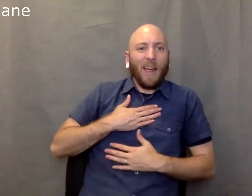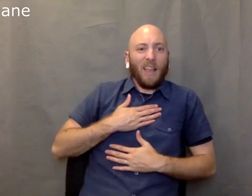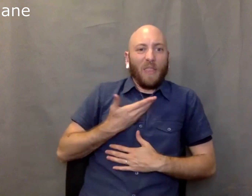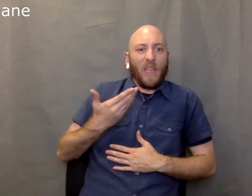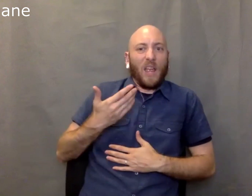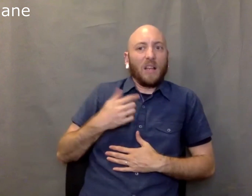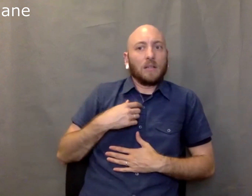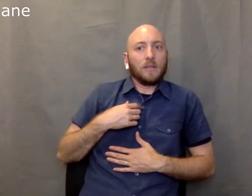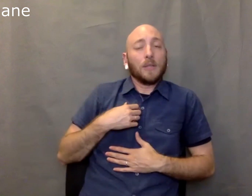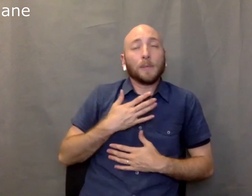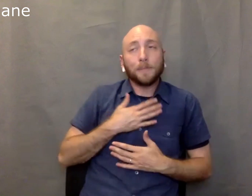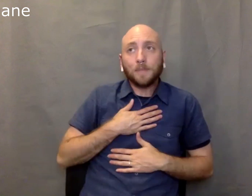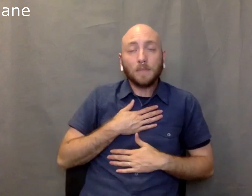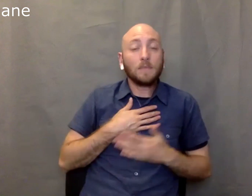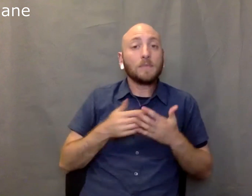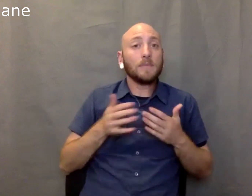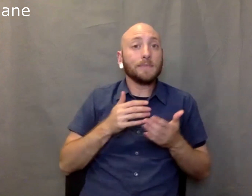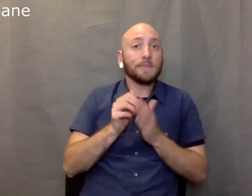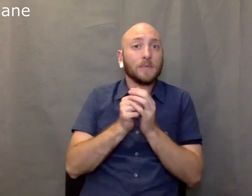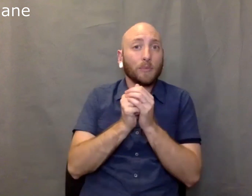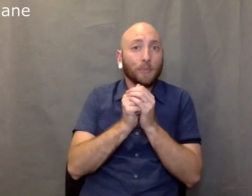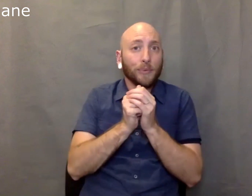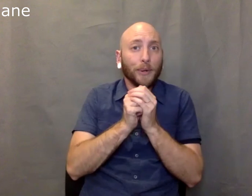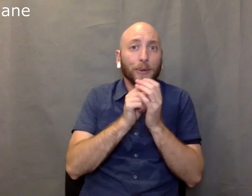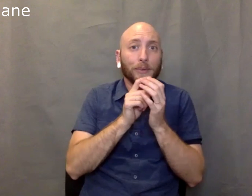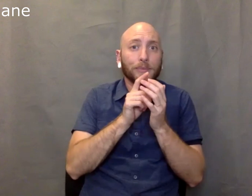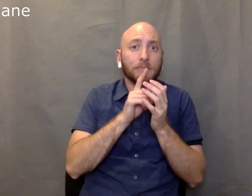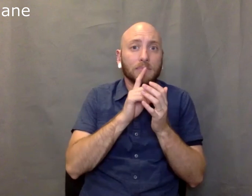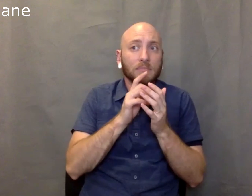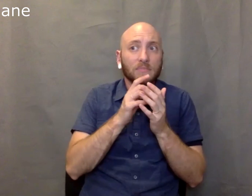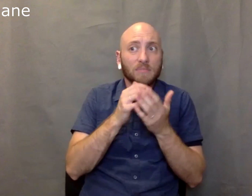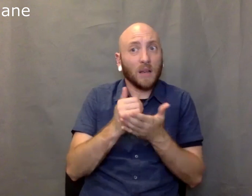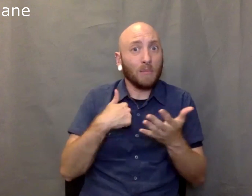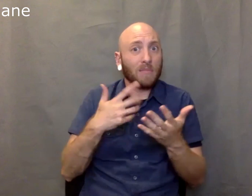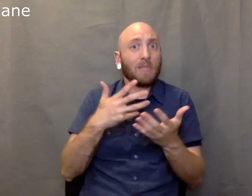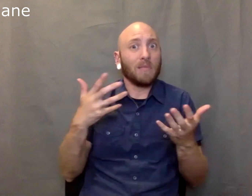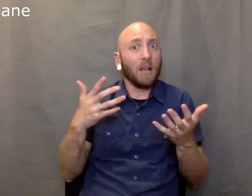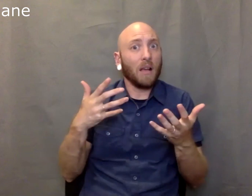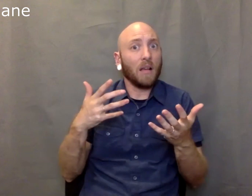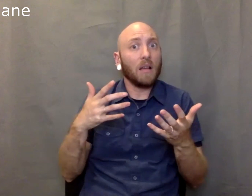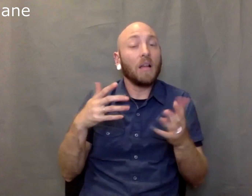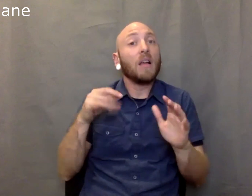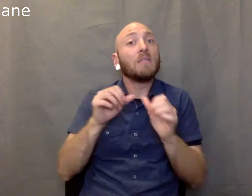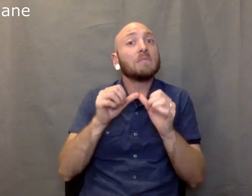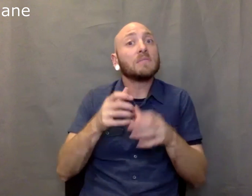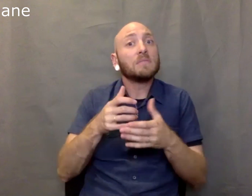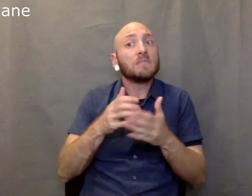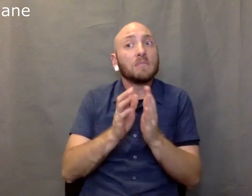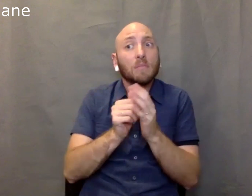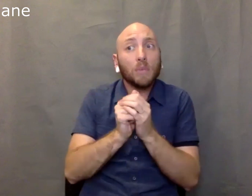helped. And obviously accepting and then having some faith that everything will be fine. But as long as I keep praying, and I just have to keep it simple like that, because it's easy for